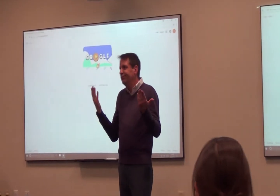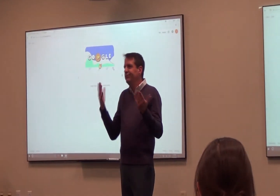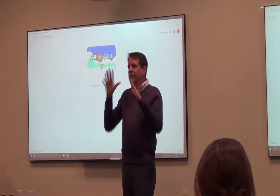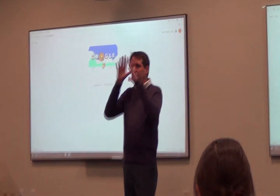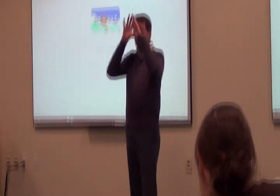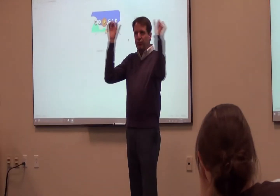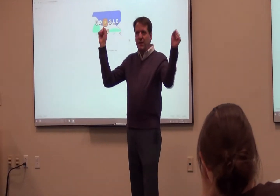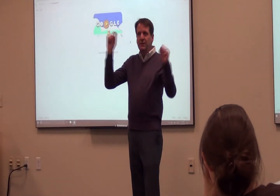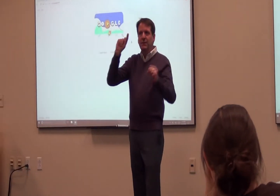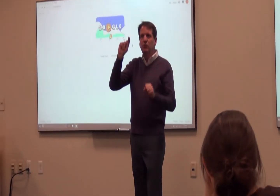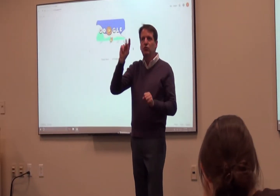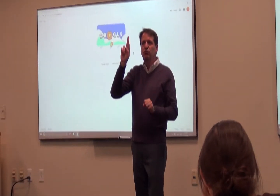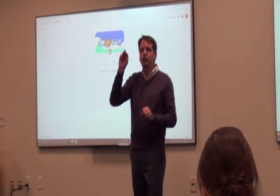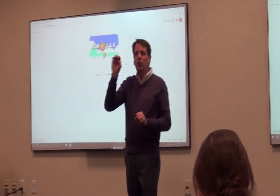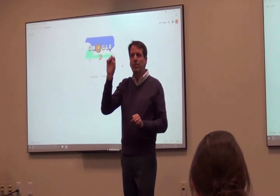So